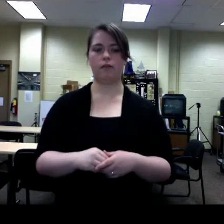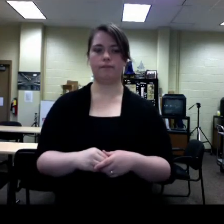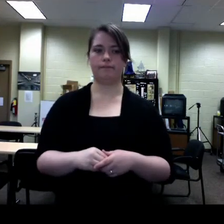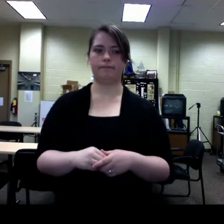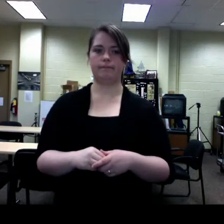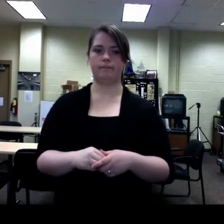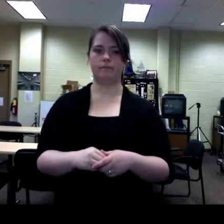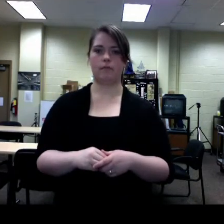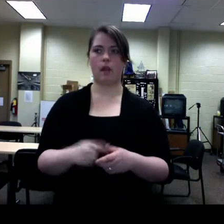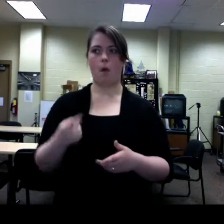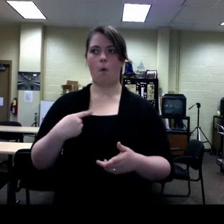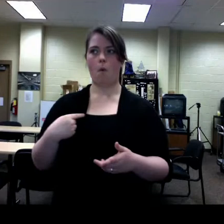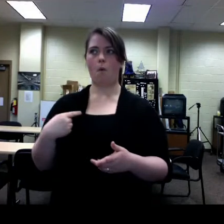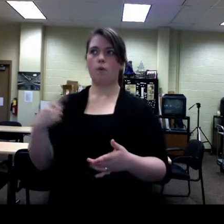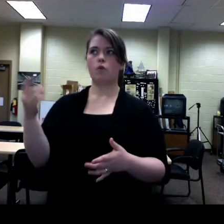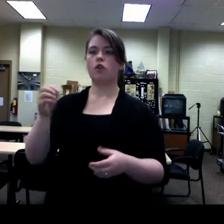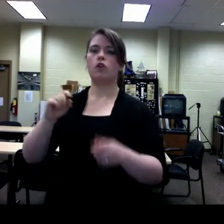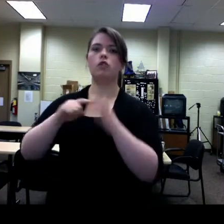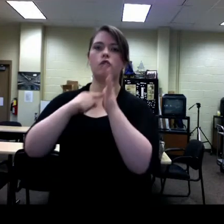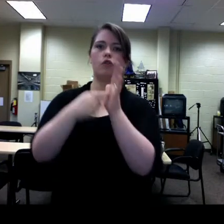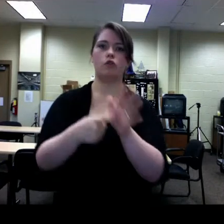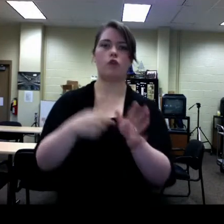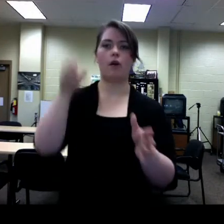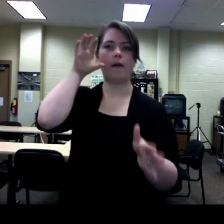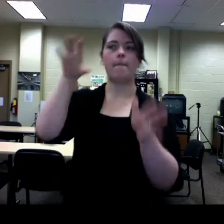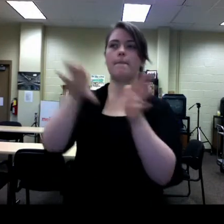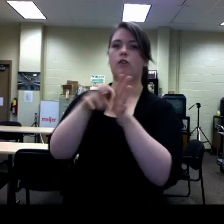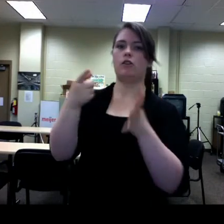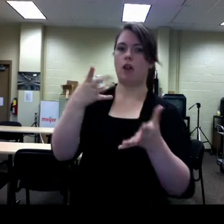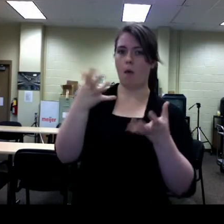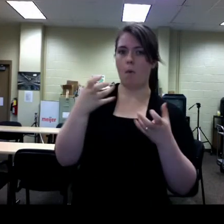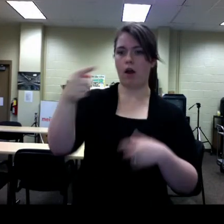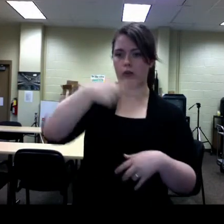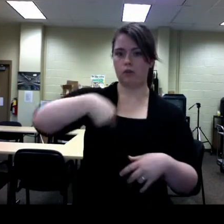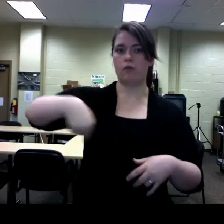to imagine or help me think about, are these images of love?